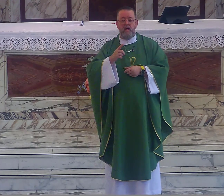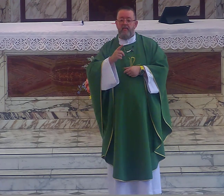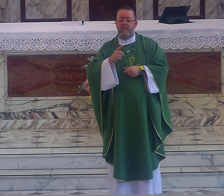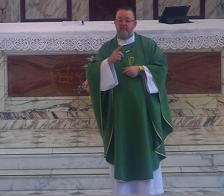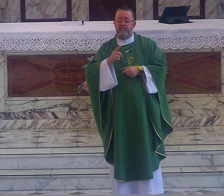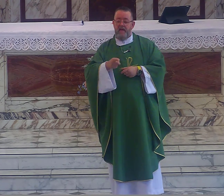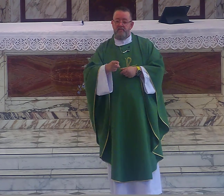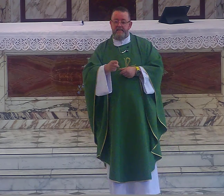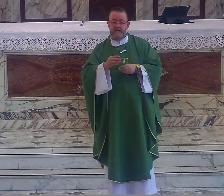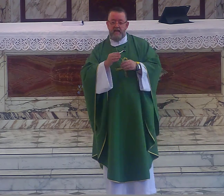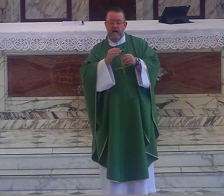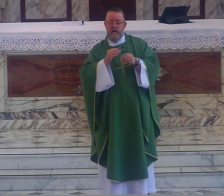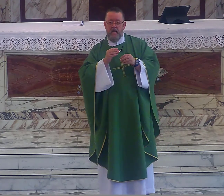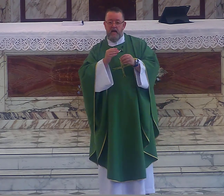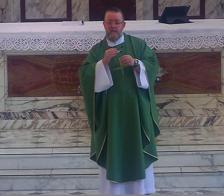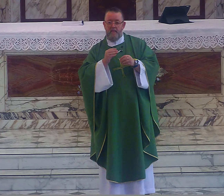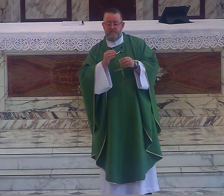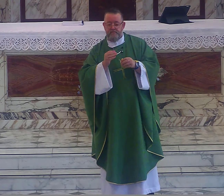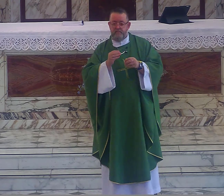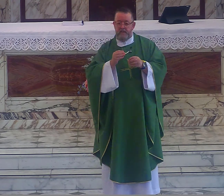But there is